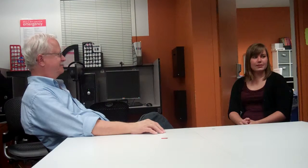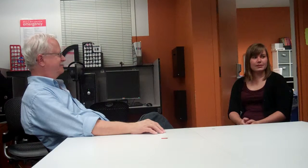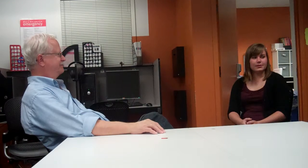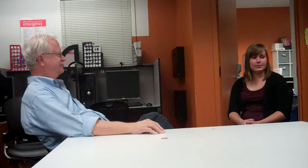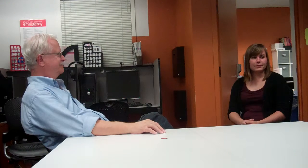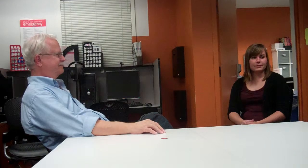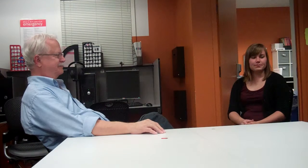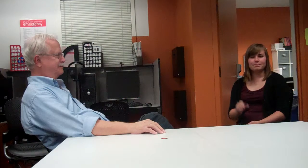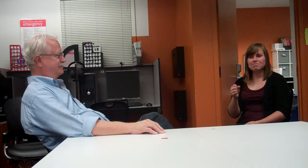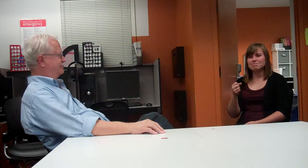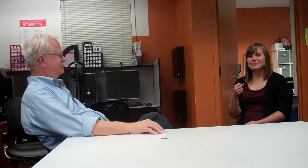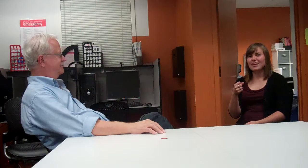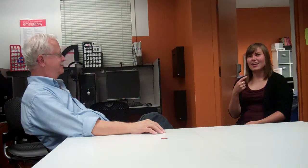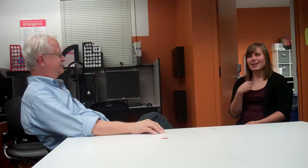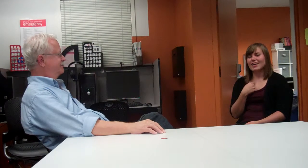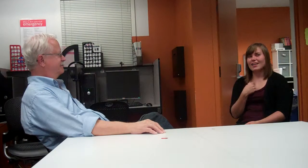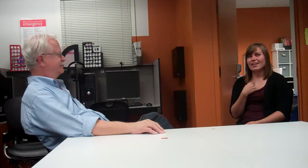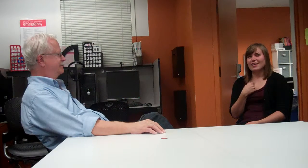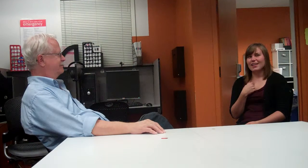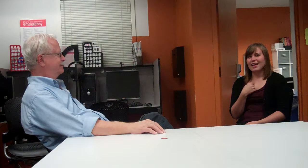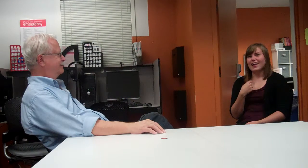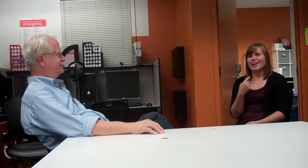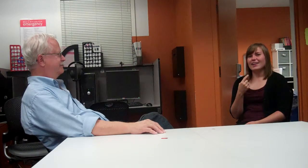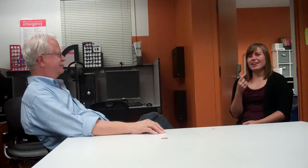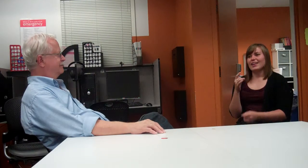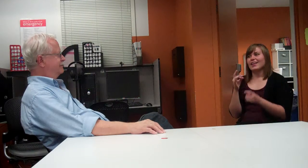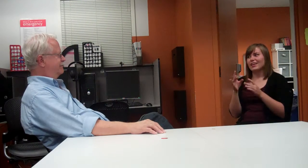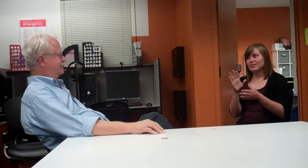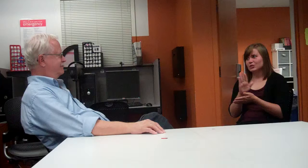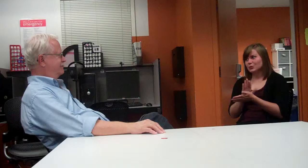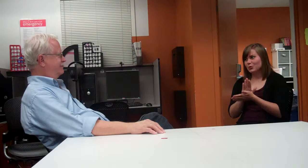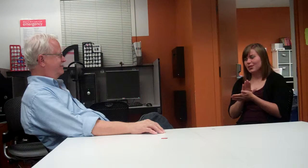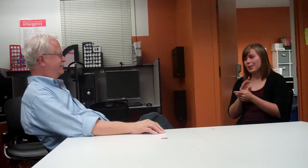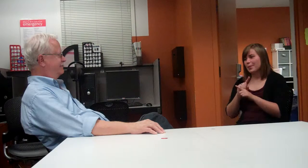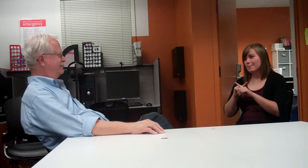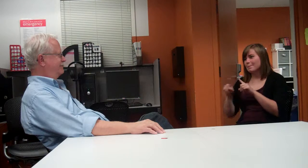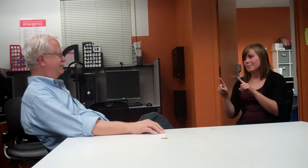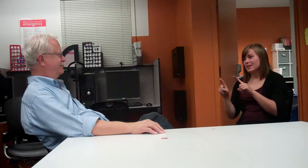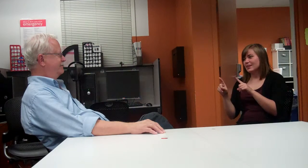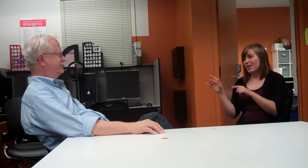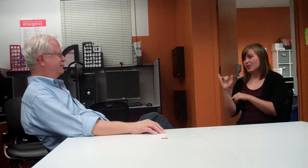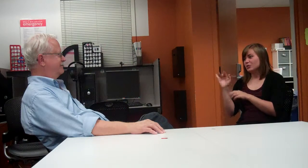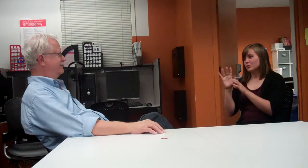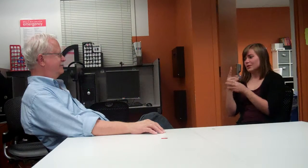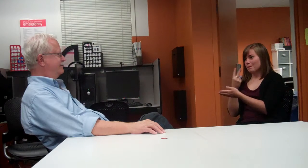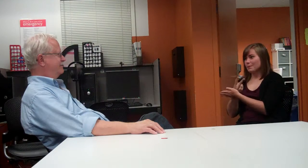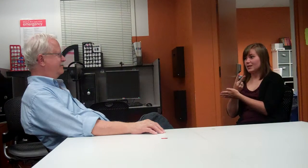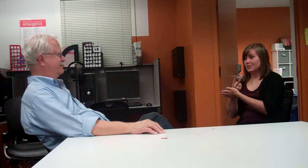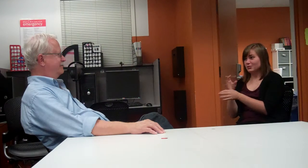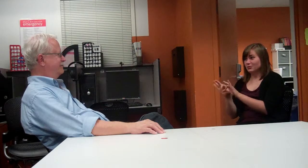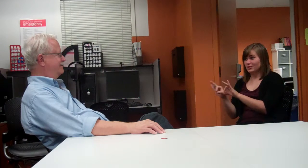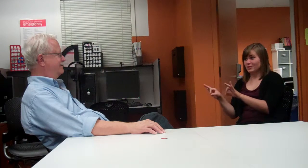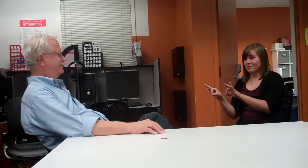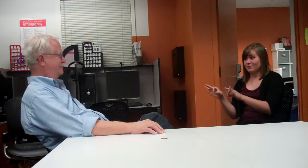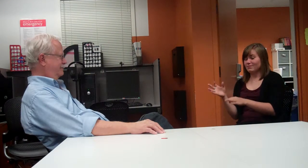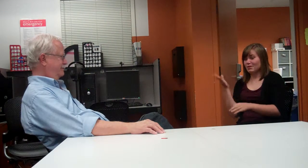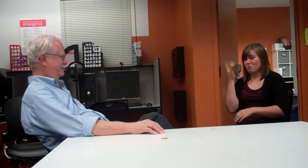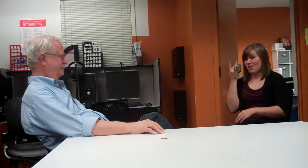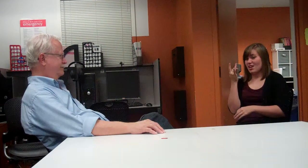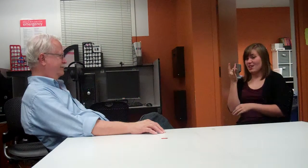Yeah, I think I hate school too, but I really want to get a graduate degree just to kind of expand my knowledge more.